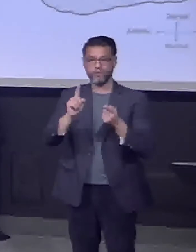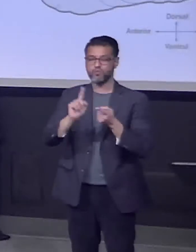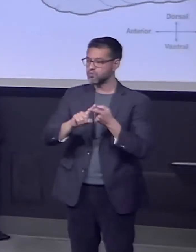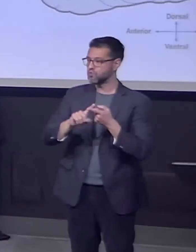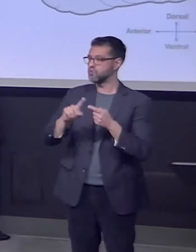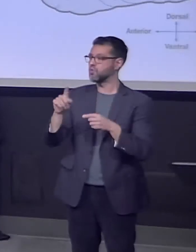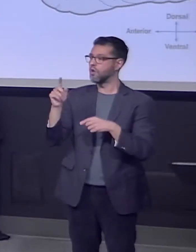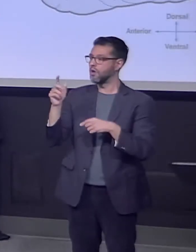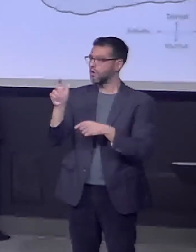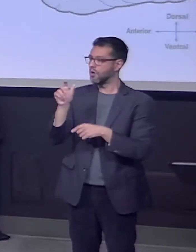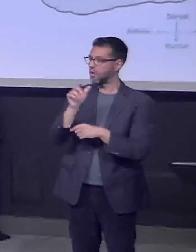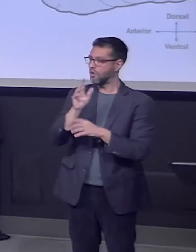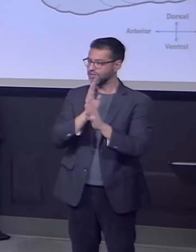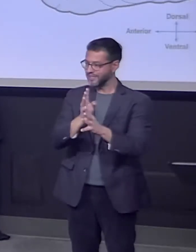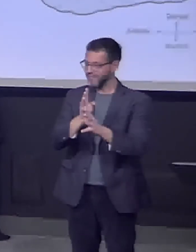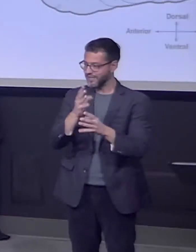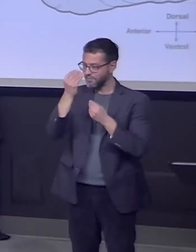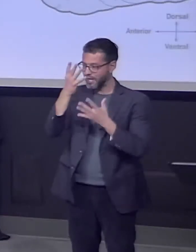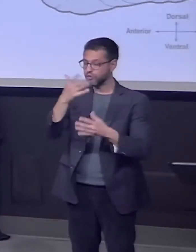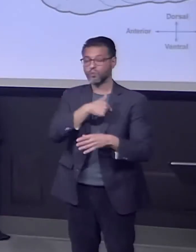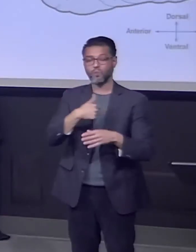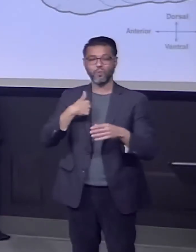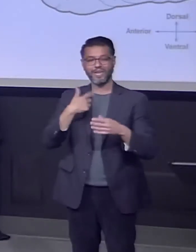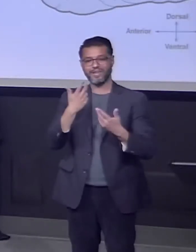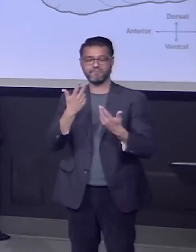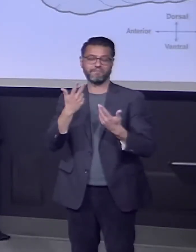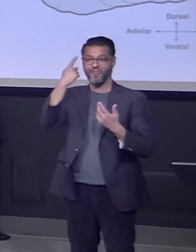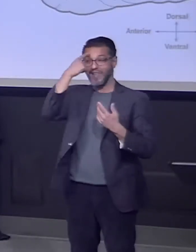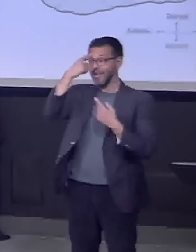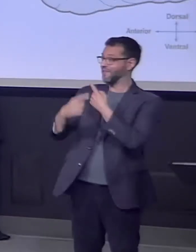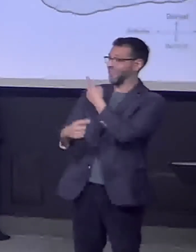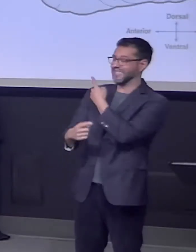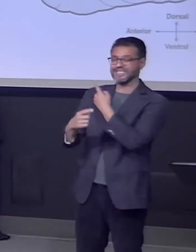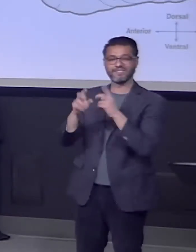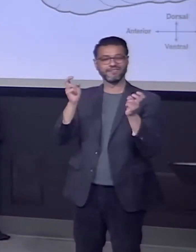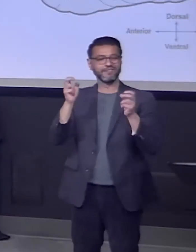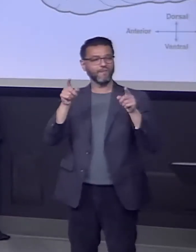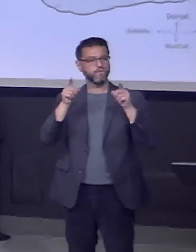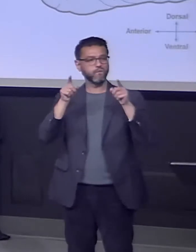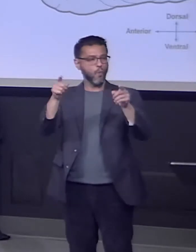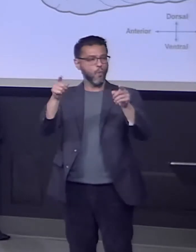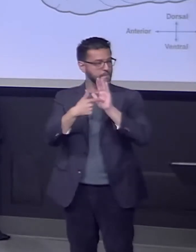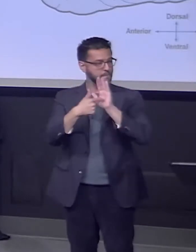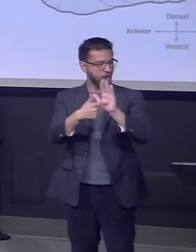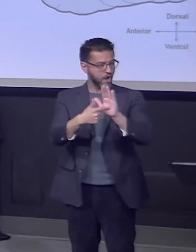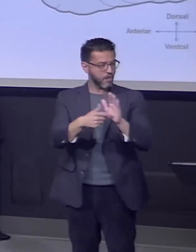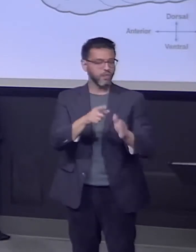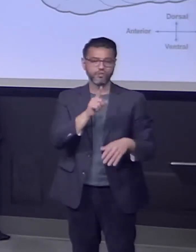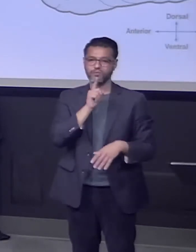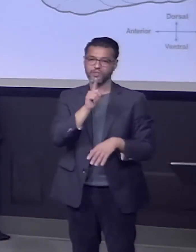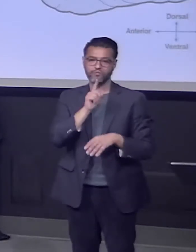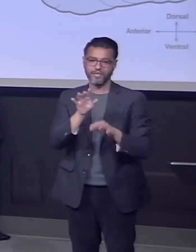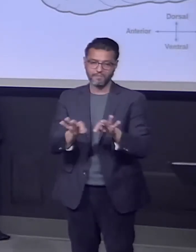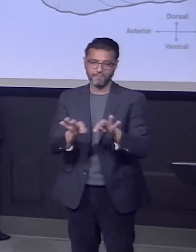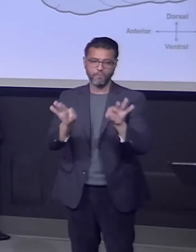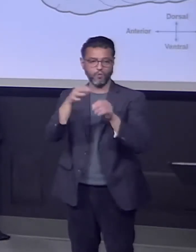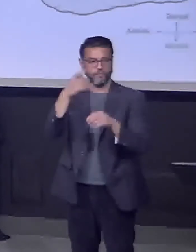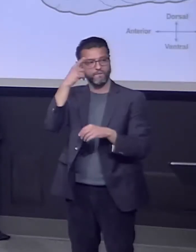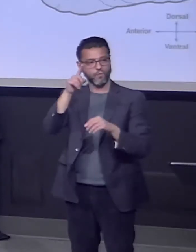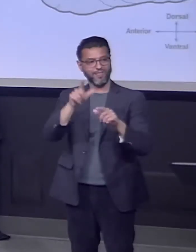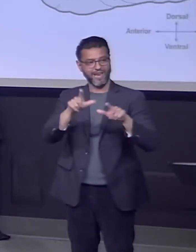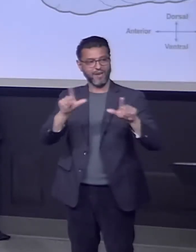to this as a forward model where this is incredibly important for